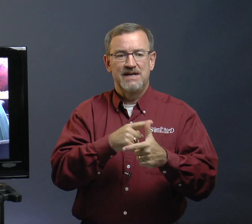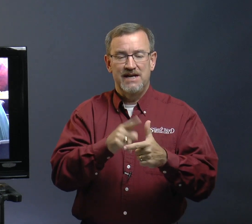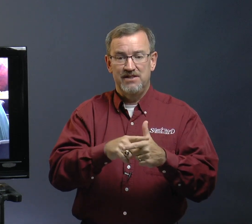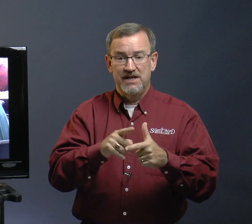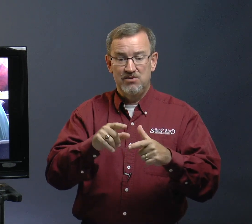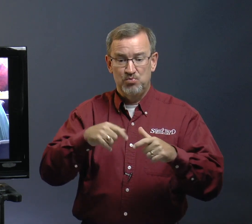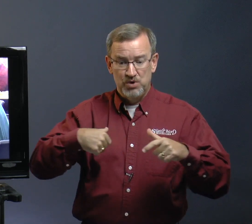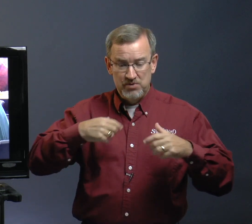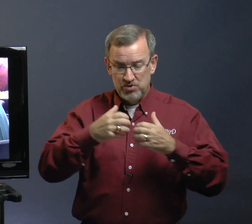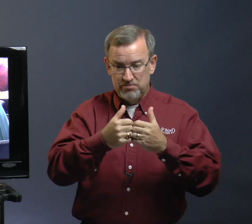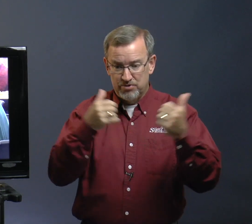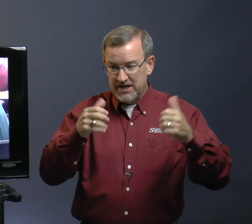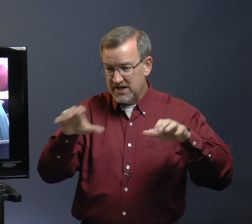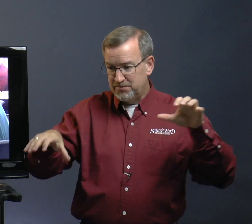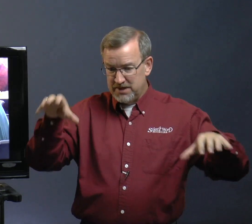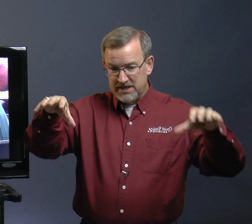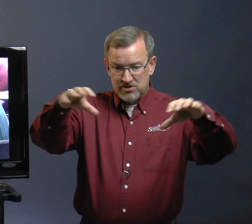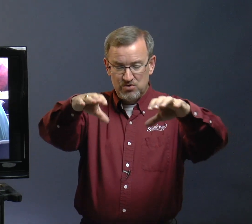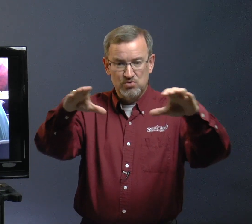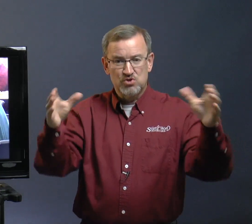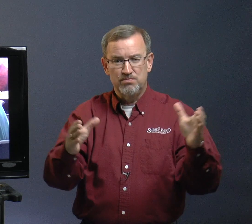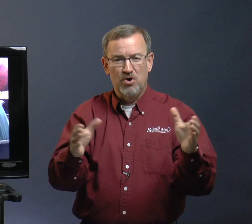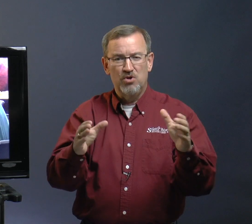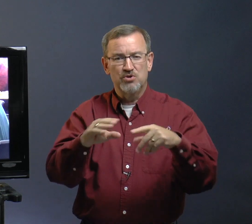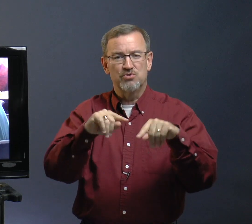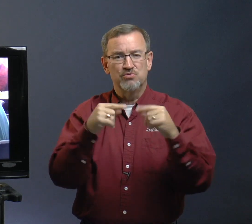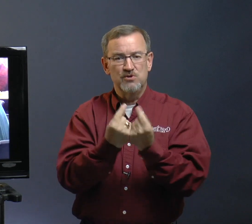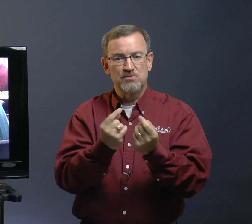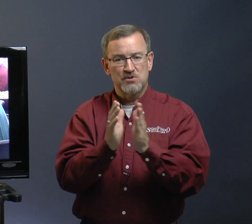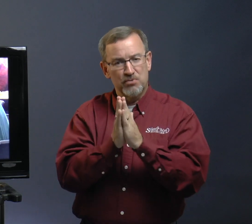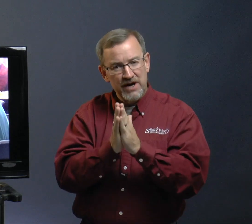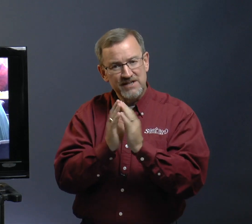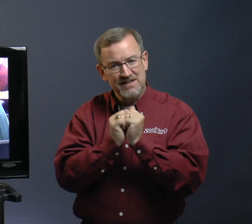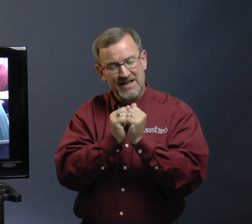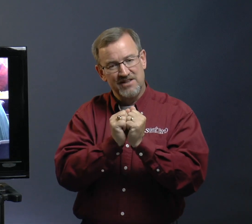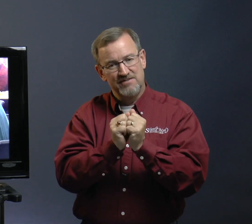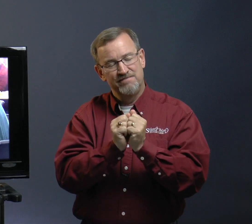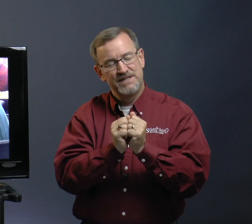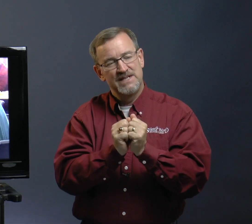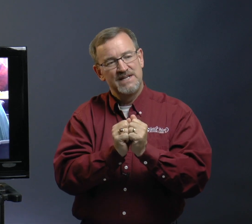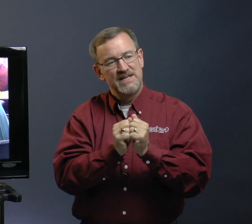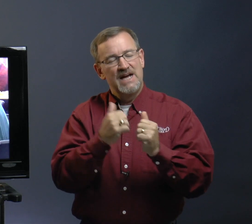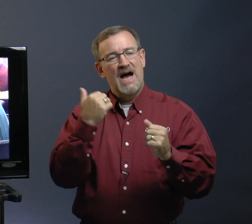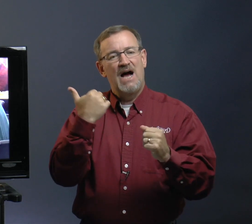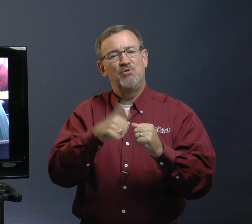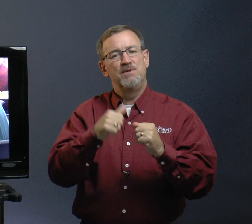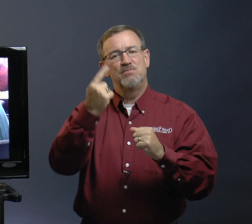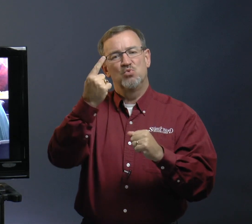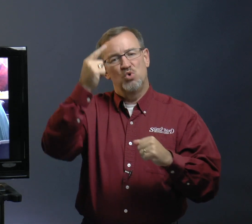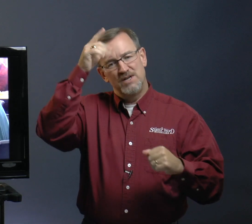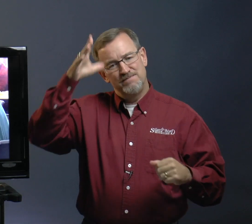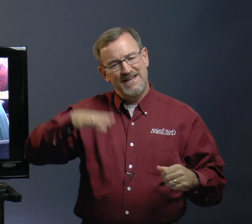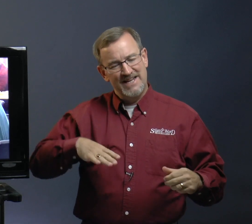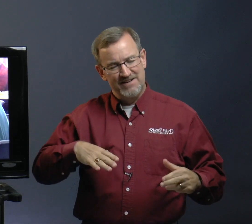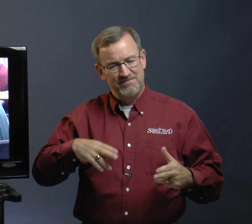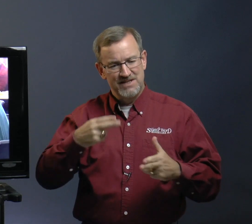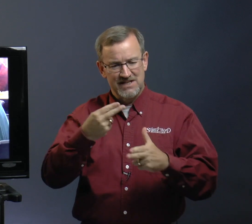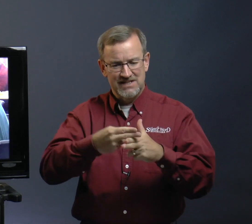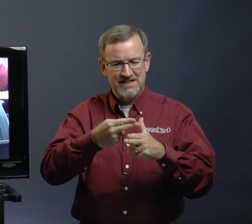And then we would break up into smaller groups to pray together. I remember one man, his